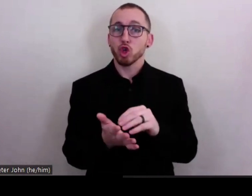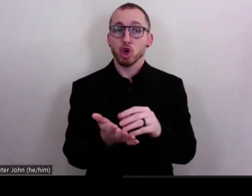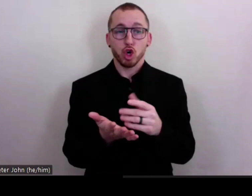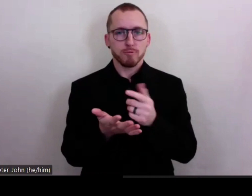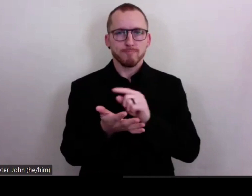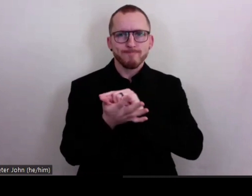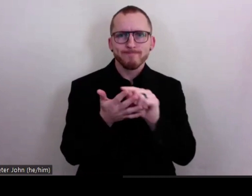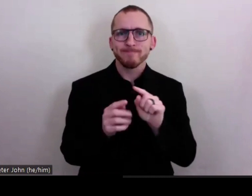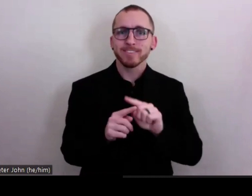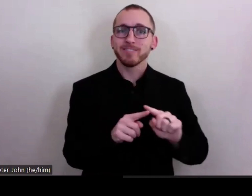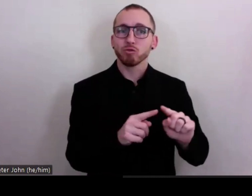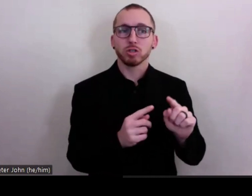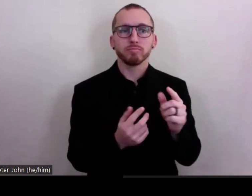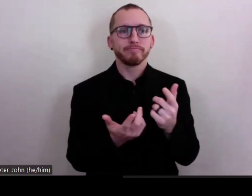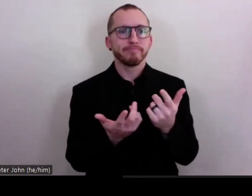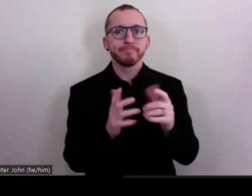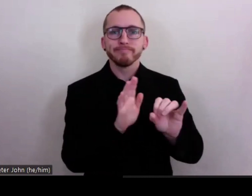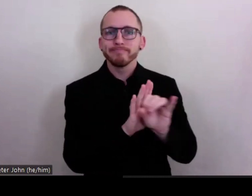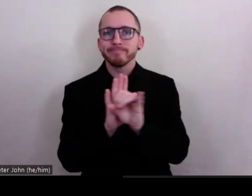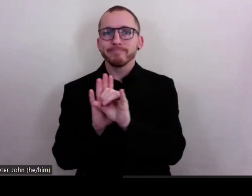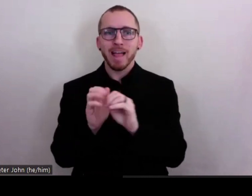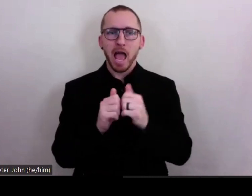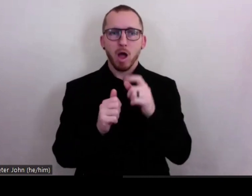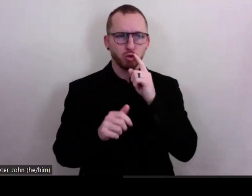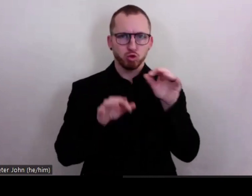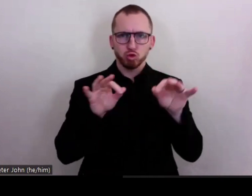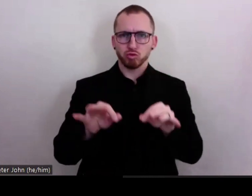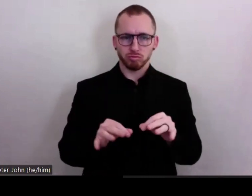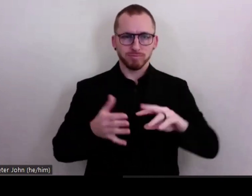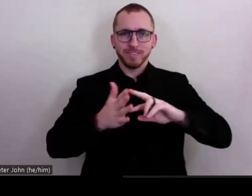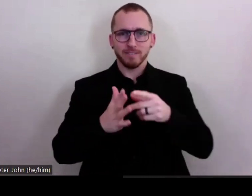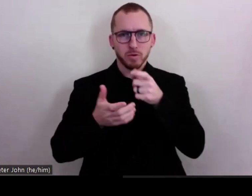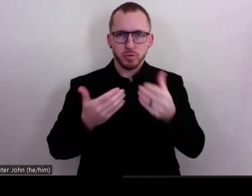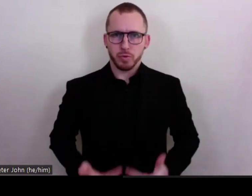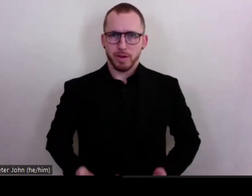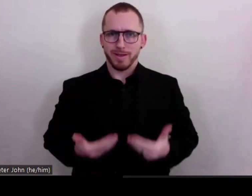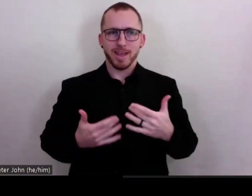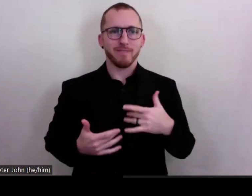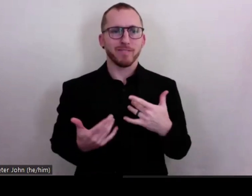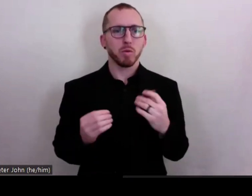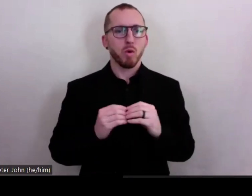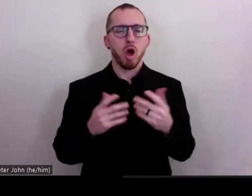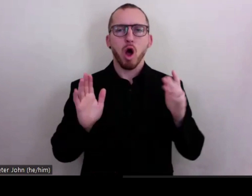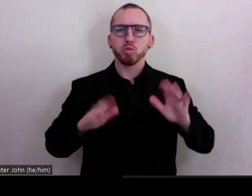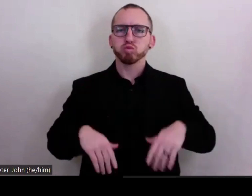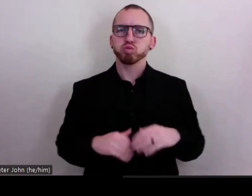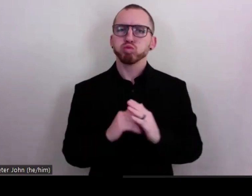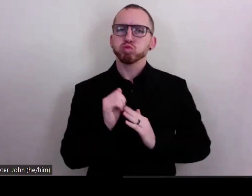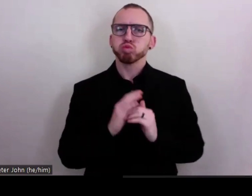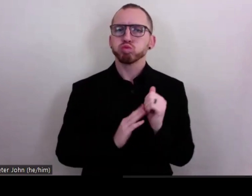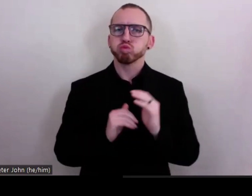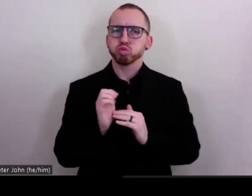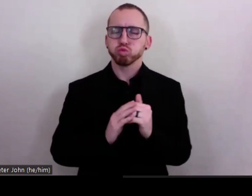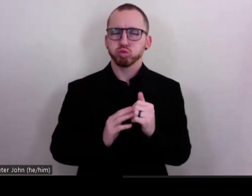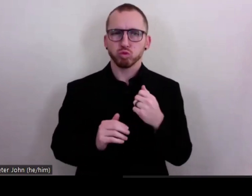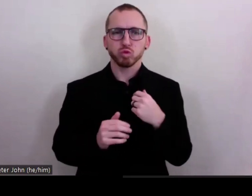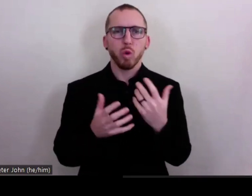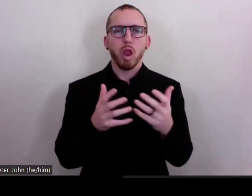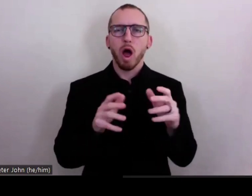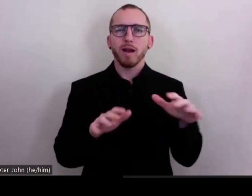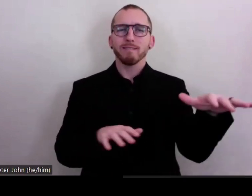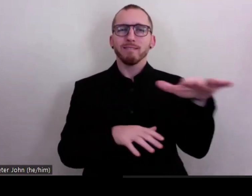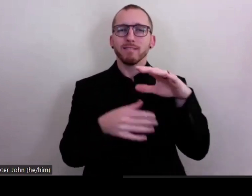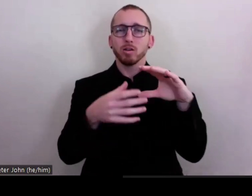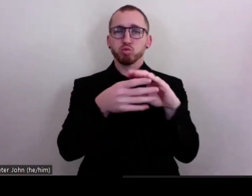different options out there of how I can describe myself and feel more comfortable. And so I did internalize a lot of those things. And I